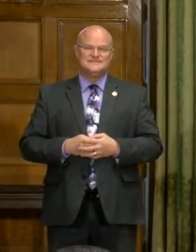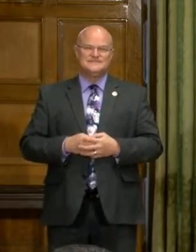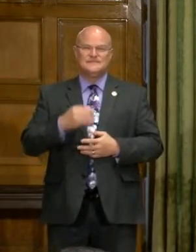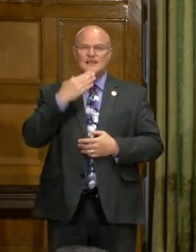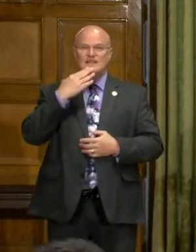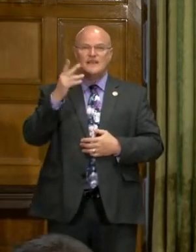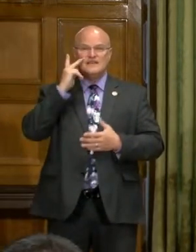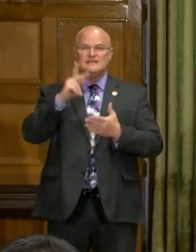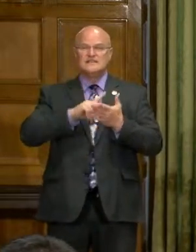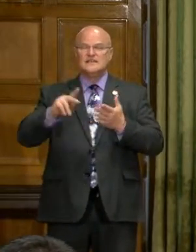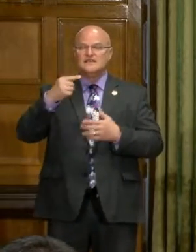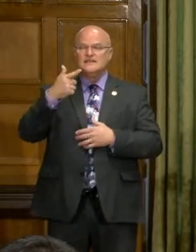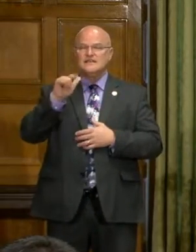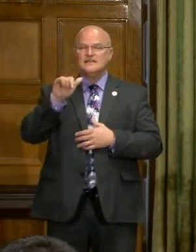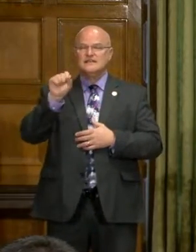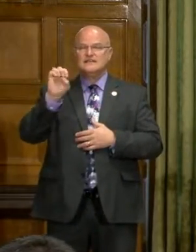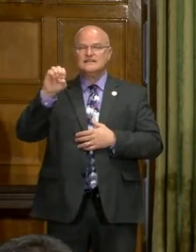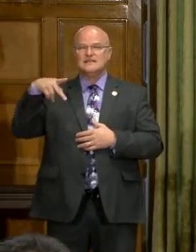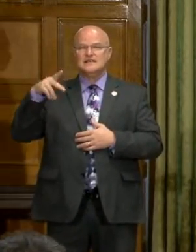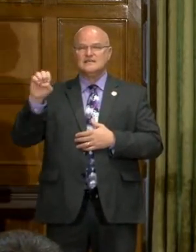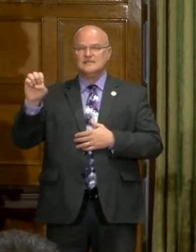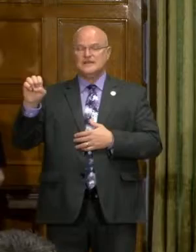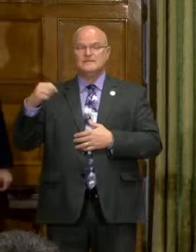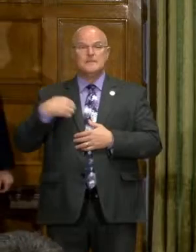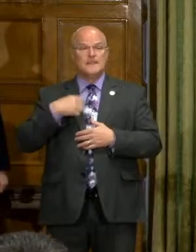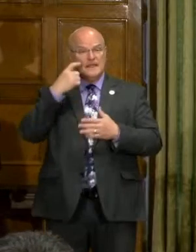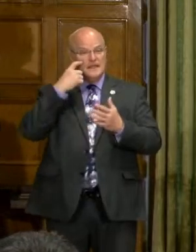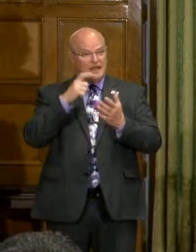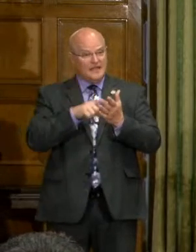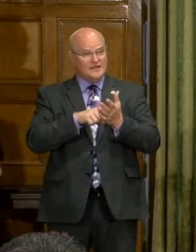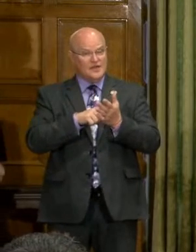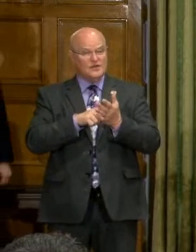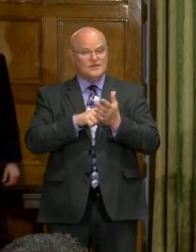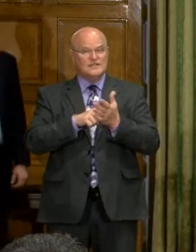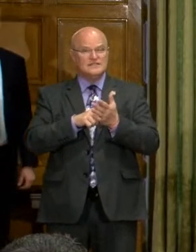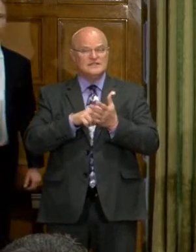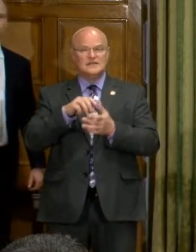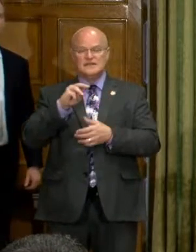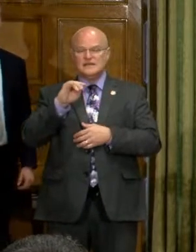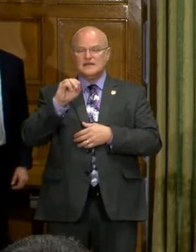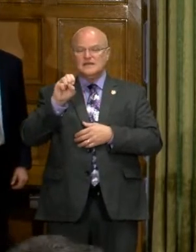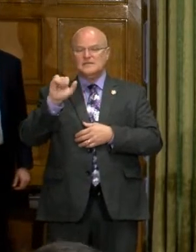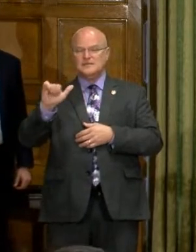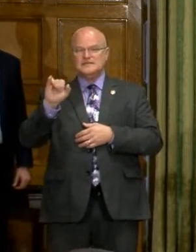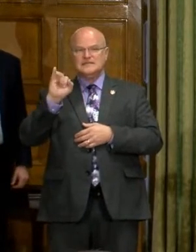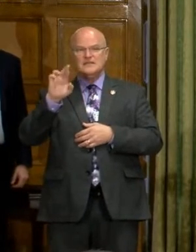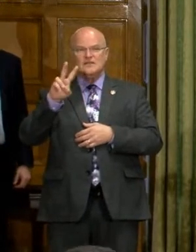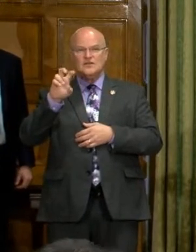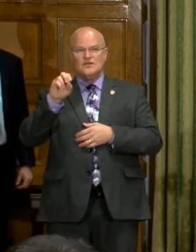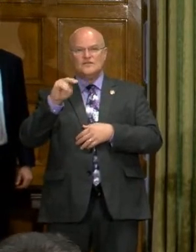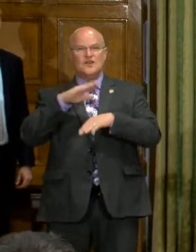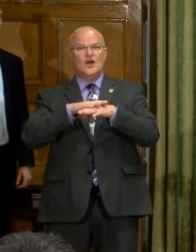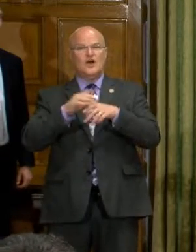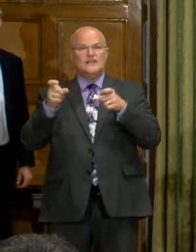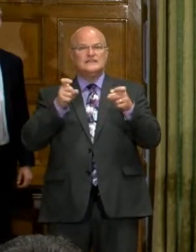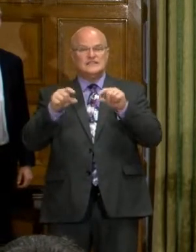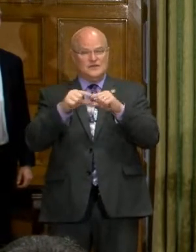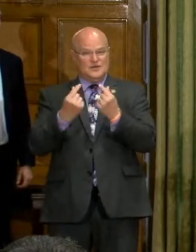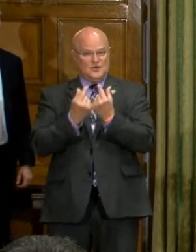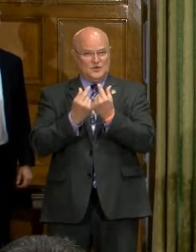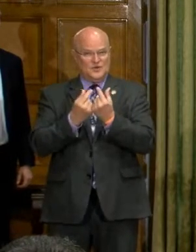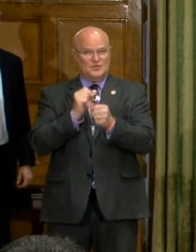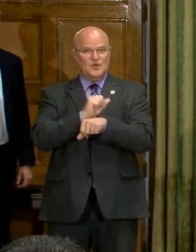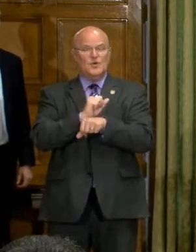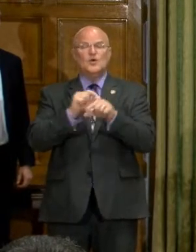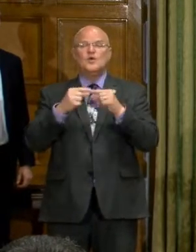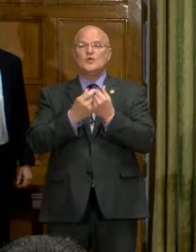Thank you, Secretary Gillespie, and I did notice Senator Missy Irvin that's here, who is on the steering group,